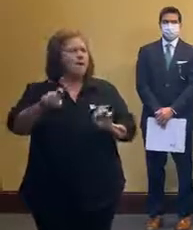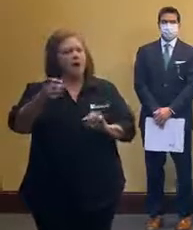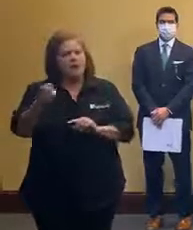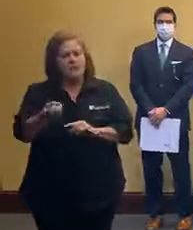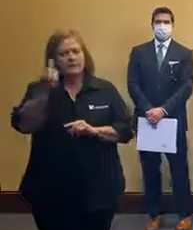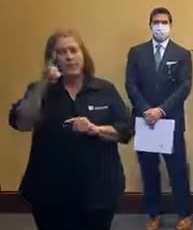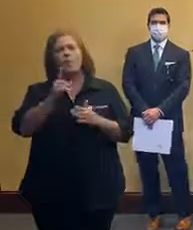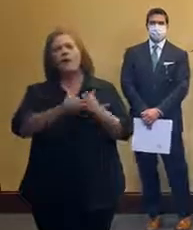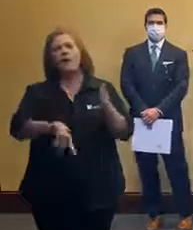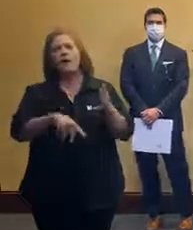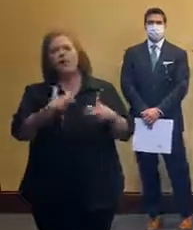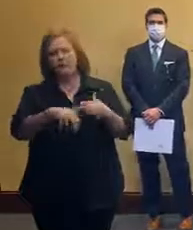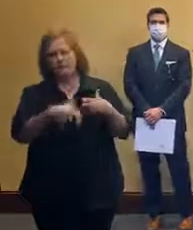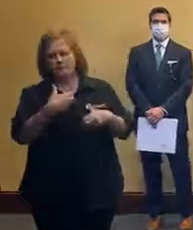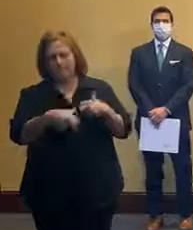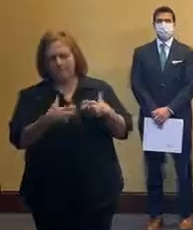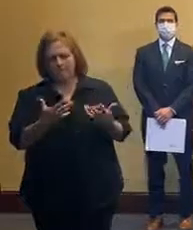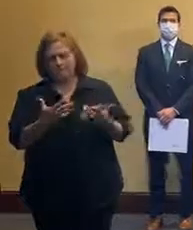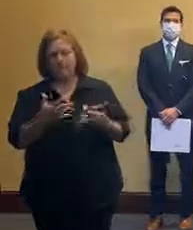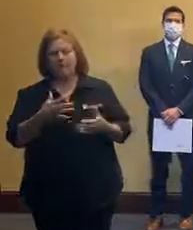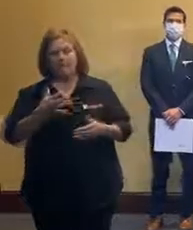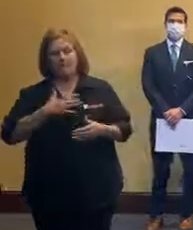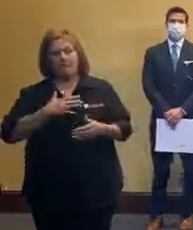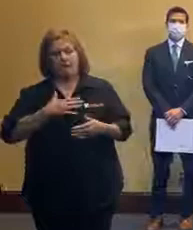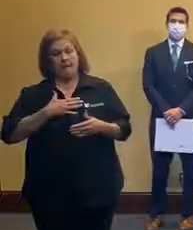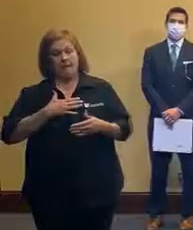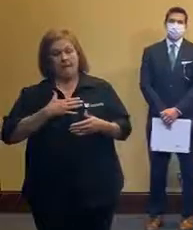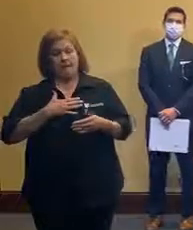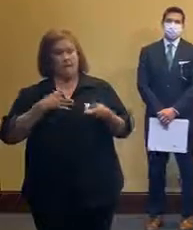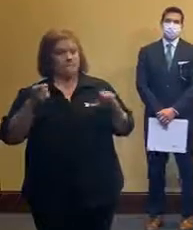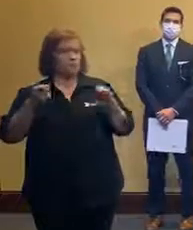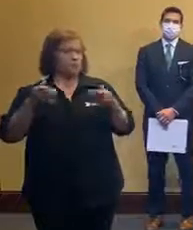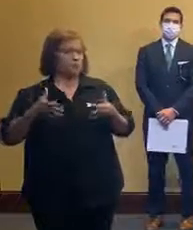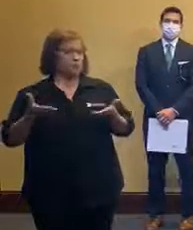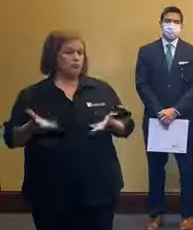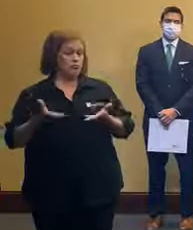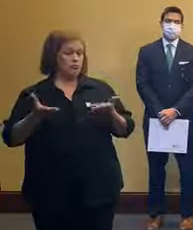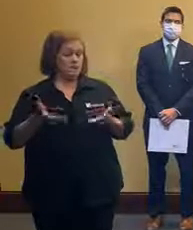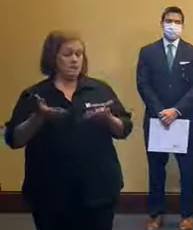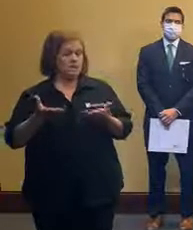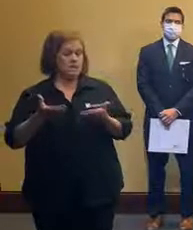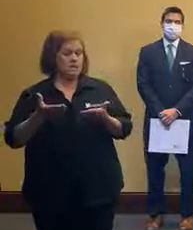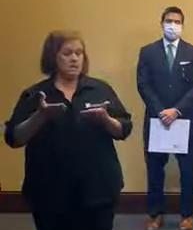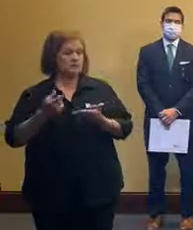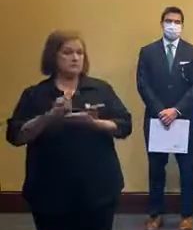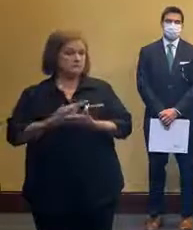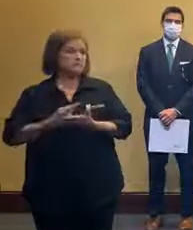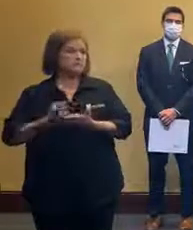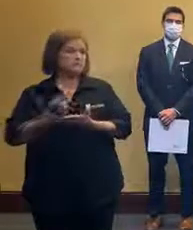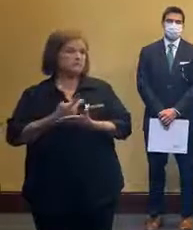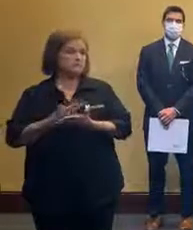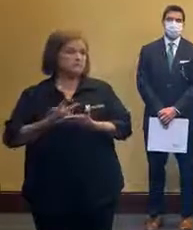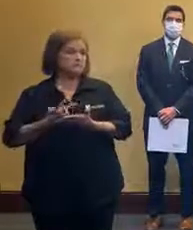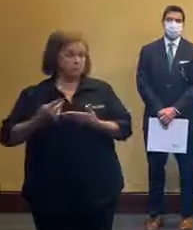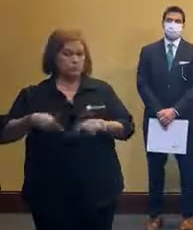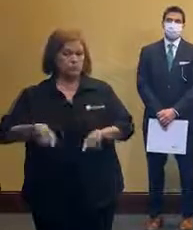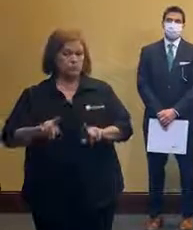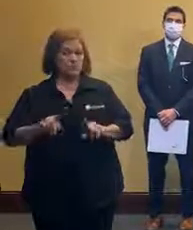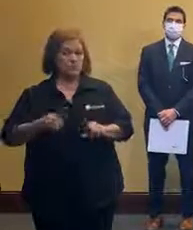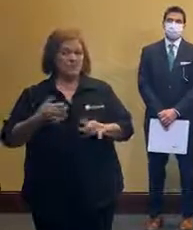what the problem is. And my administration has spent the last several weeks, over an 8-week